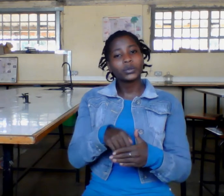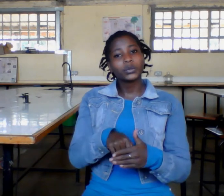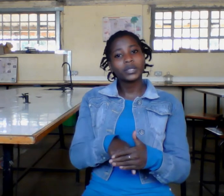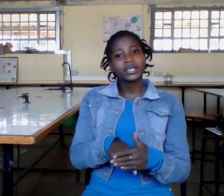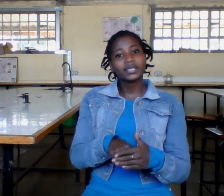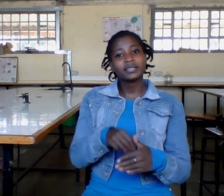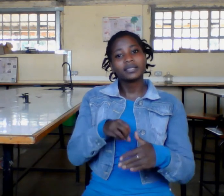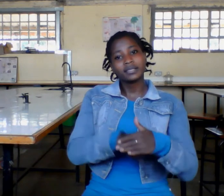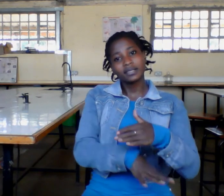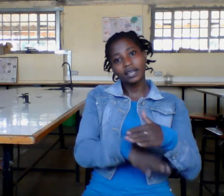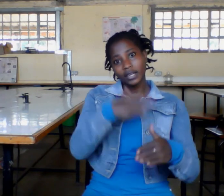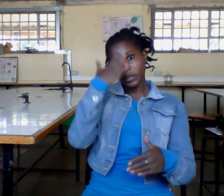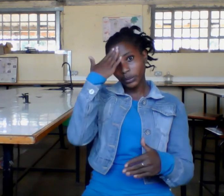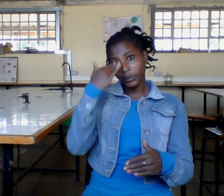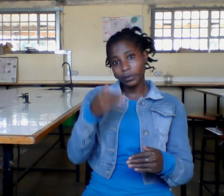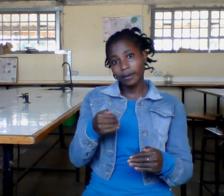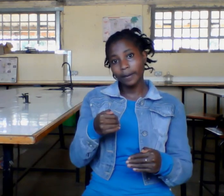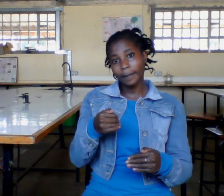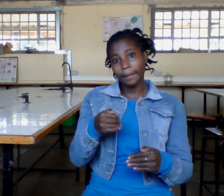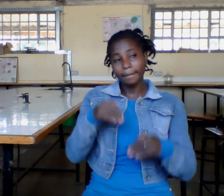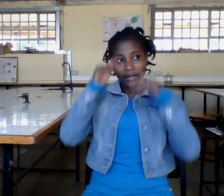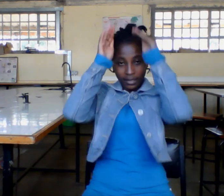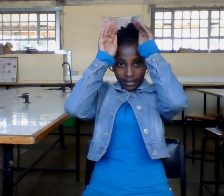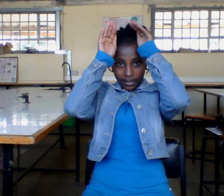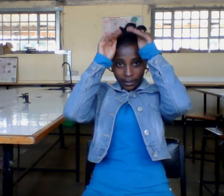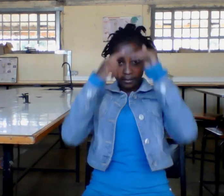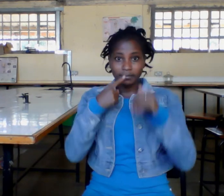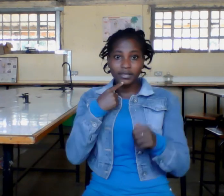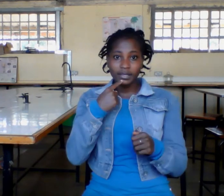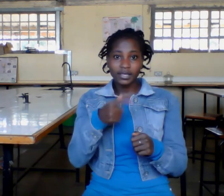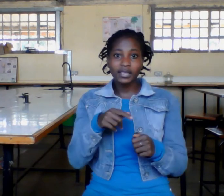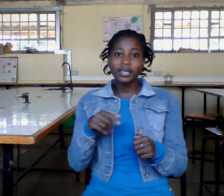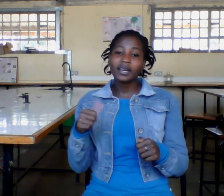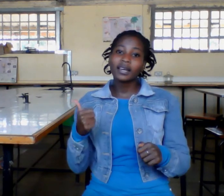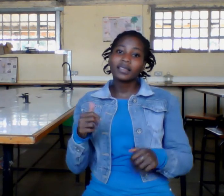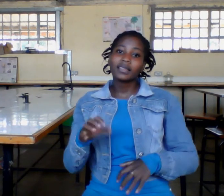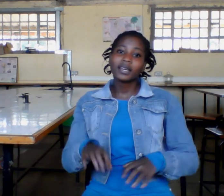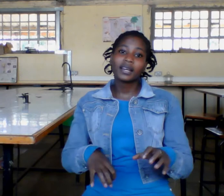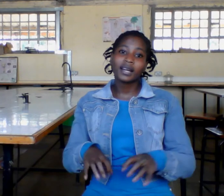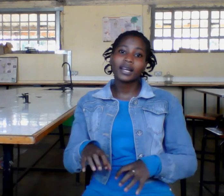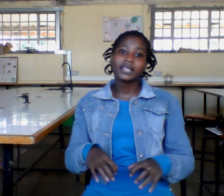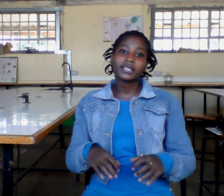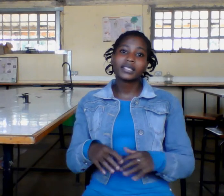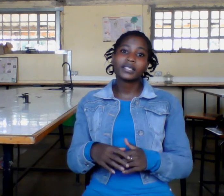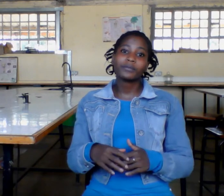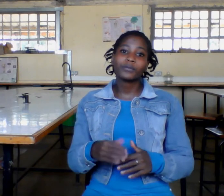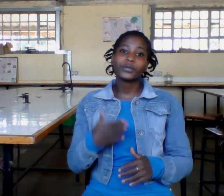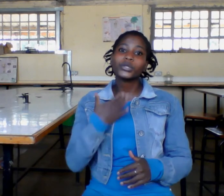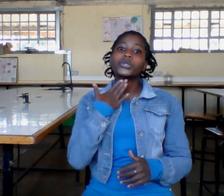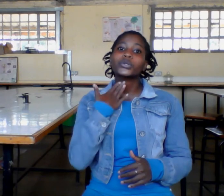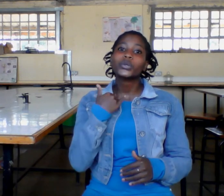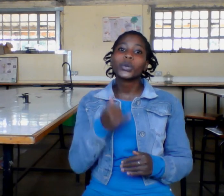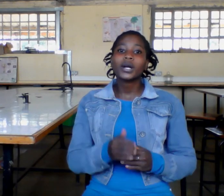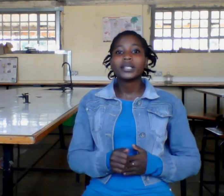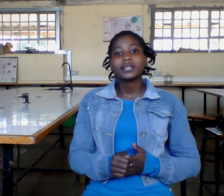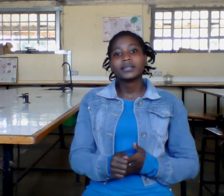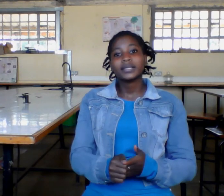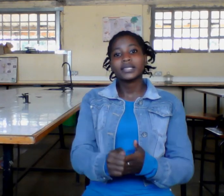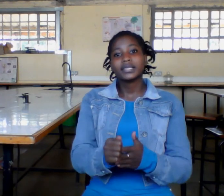"How can you deny such peaceful offer? If you don't want it, then let me in." At first, rabbit pretended to deny